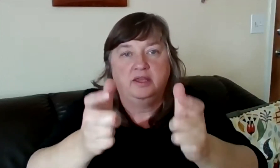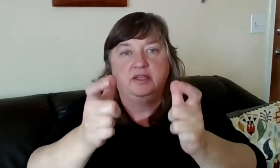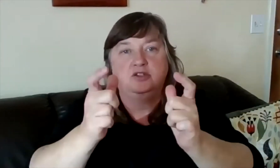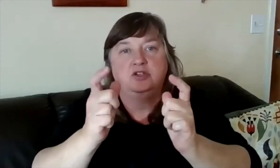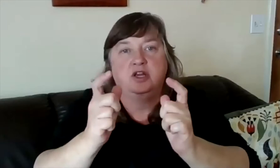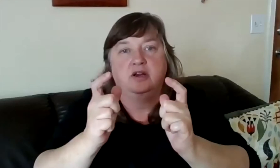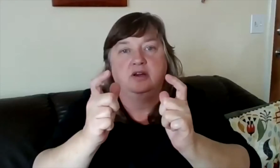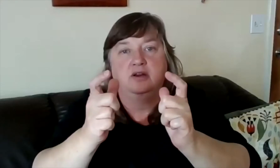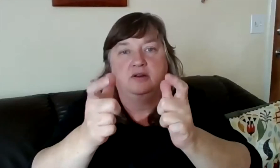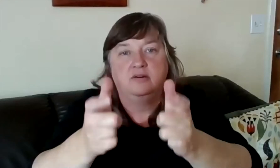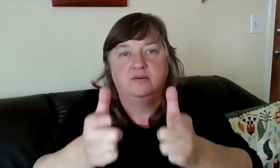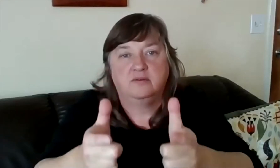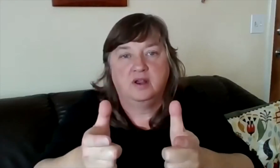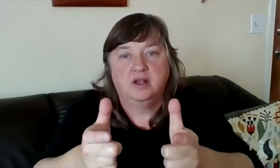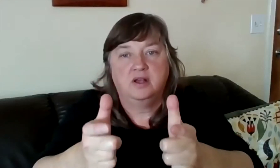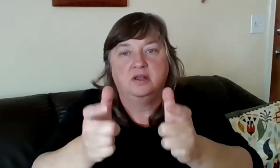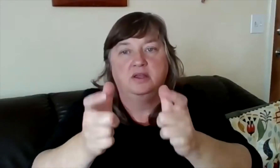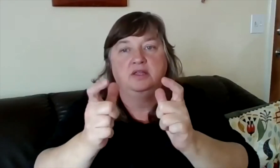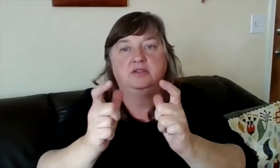Rocking chair, rocking chair.